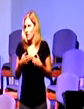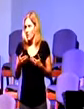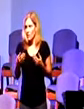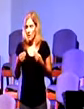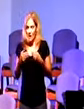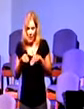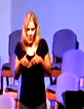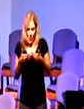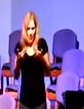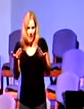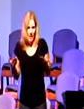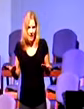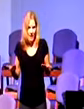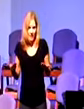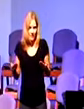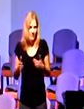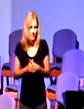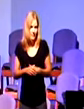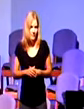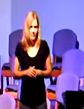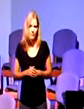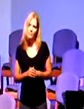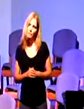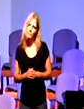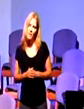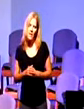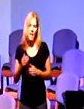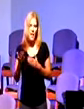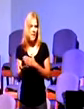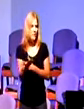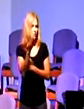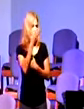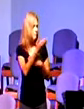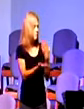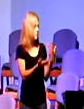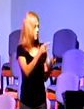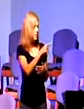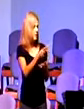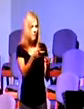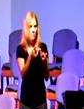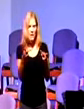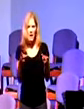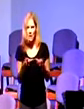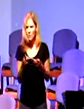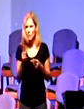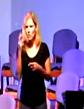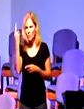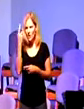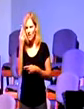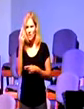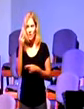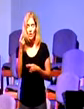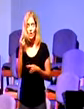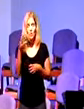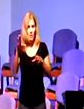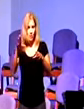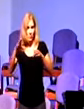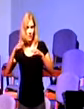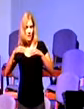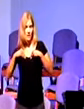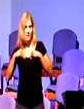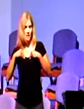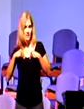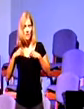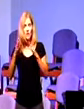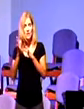receiving it and opening it. And this morning, you may be at the place where you realize you need to receive the gift